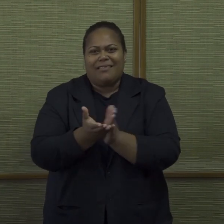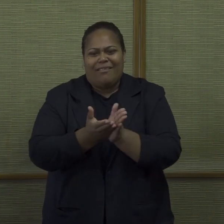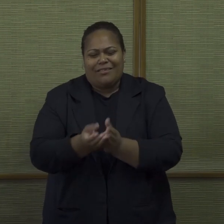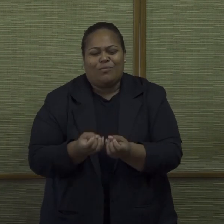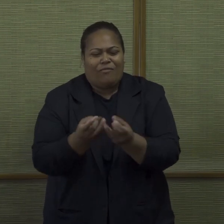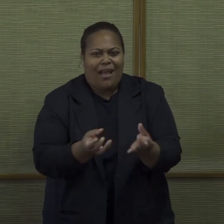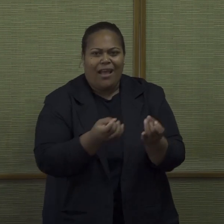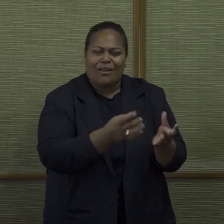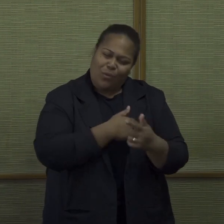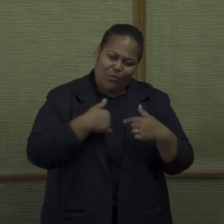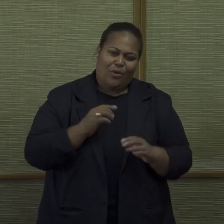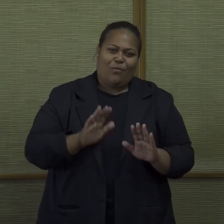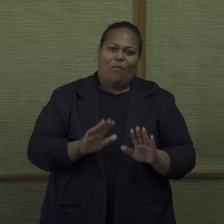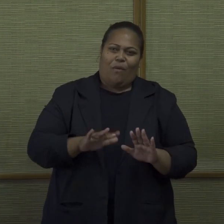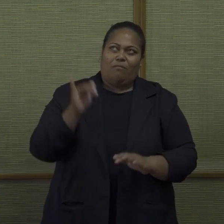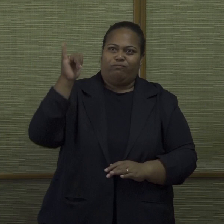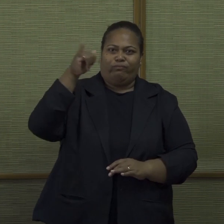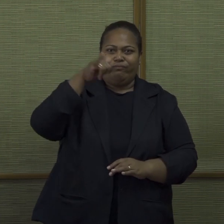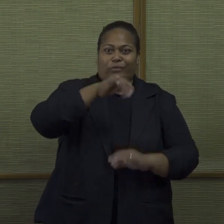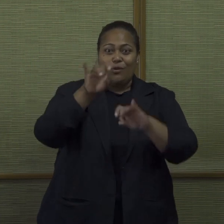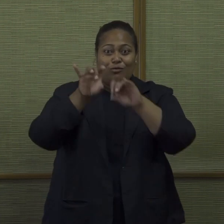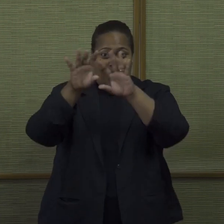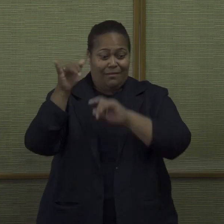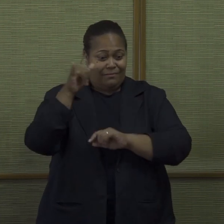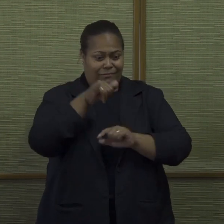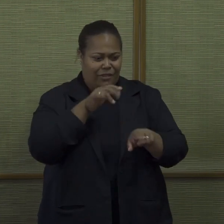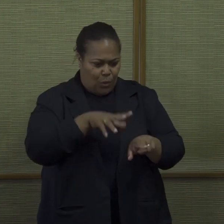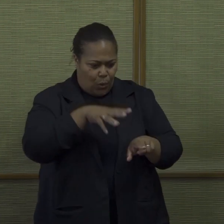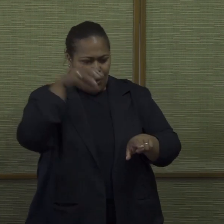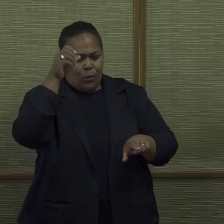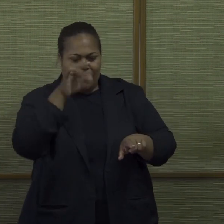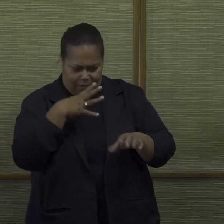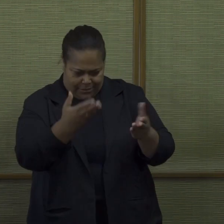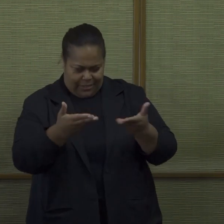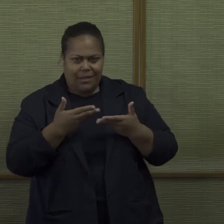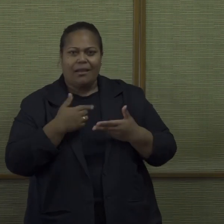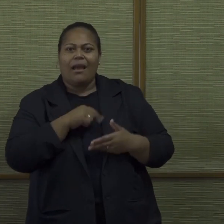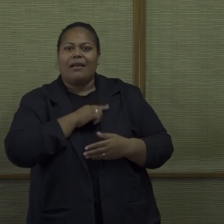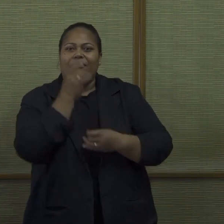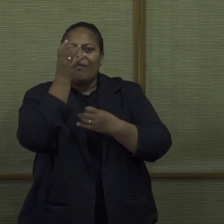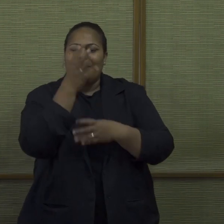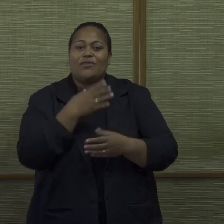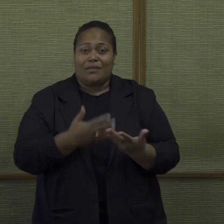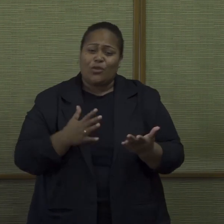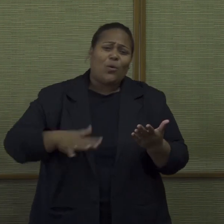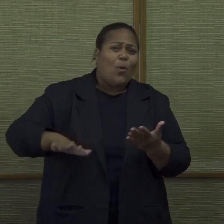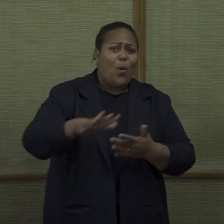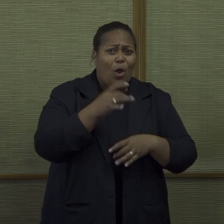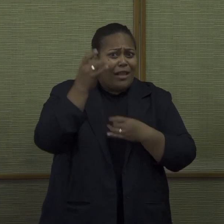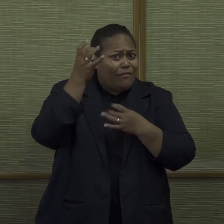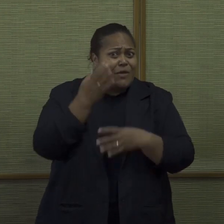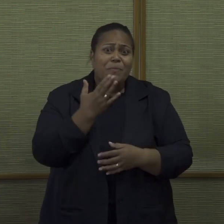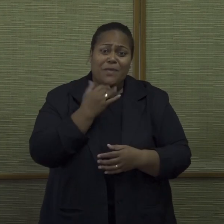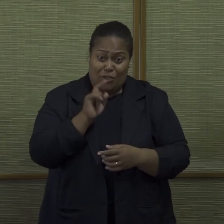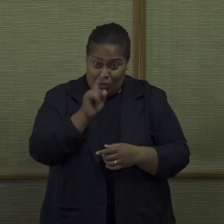from the flight that will from Australia. In addition to that, all the information that the publics have been receiving, we ask